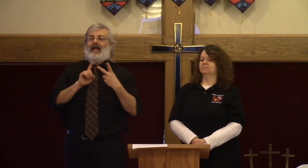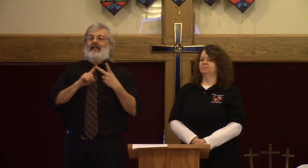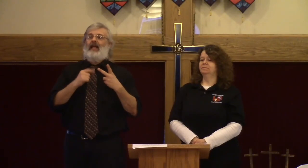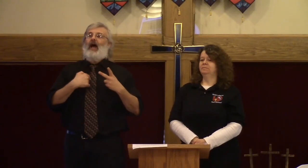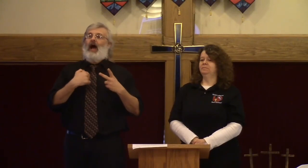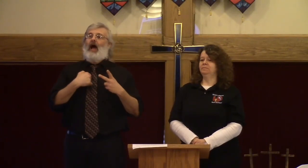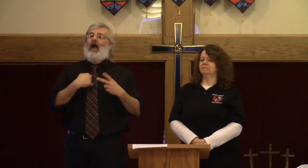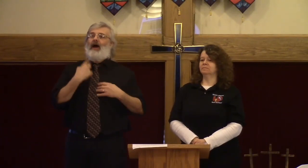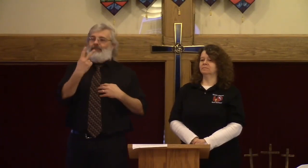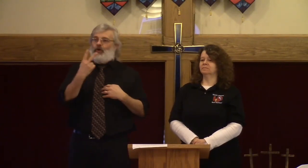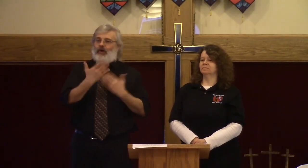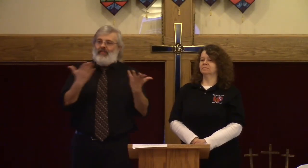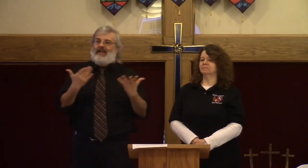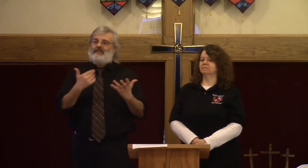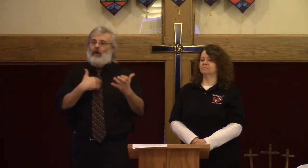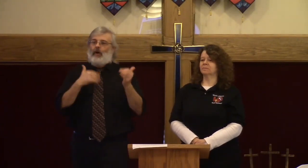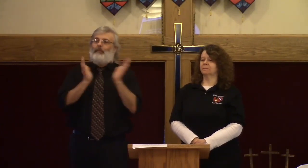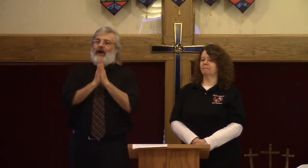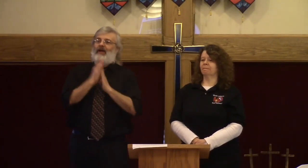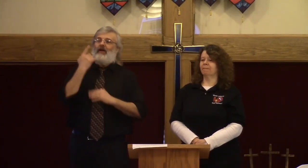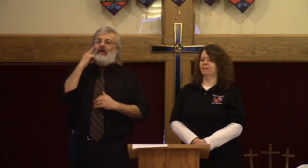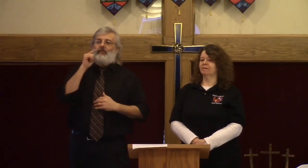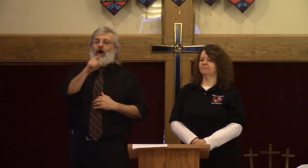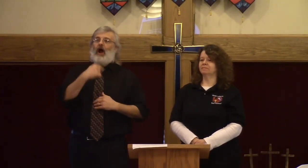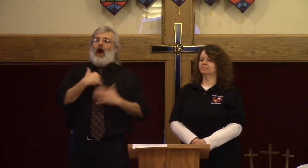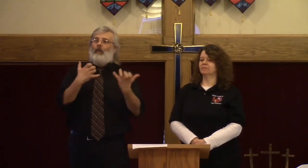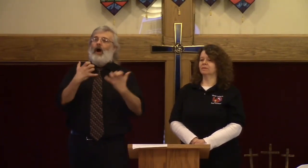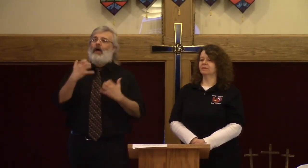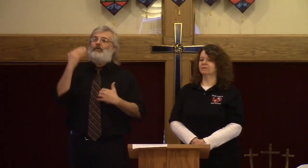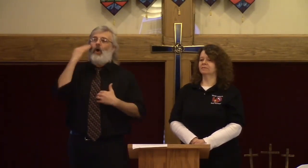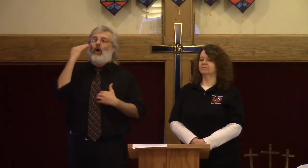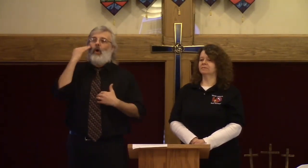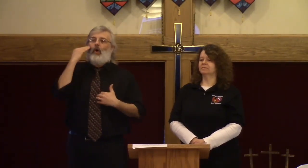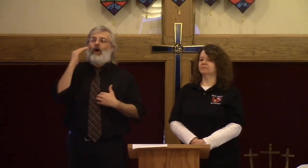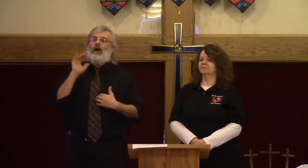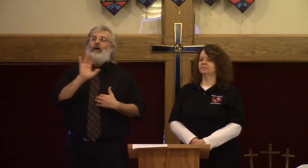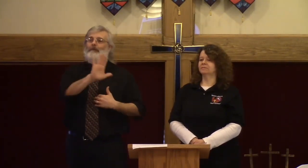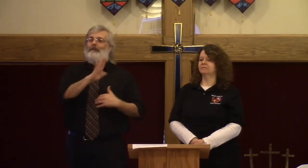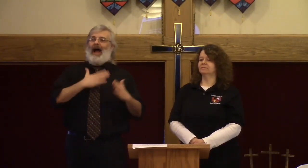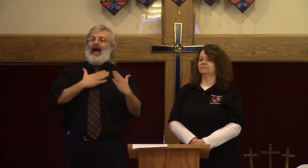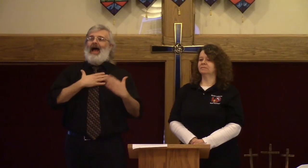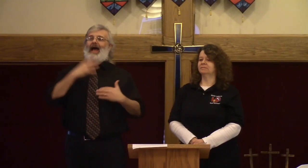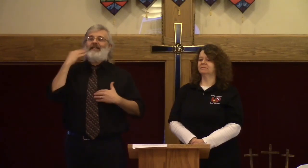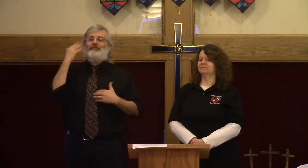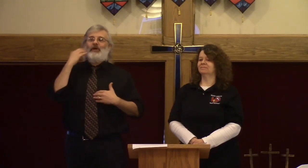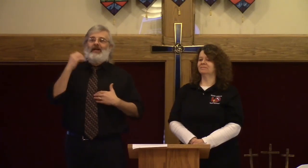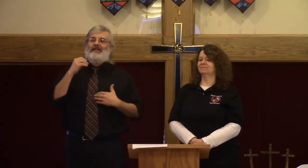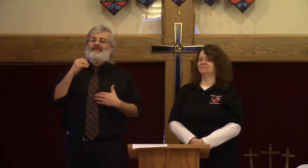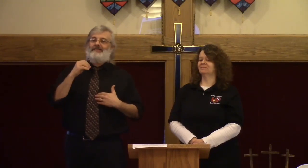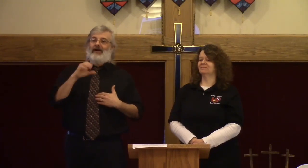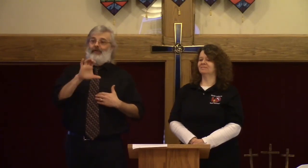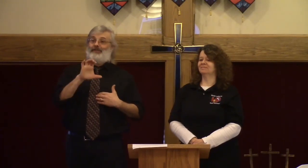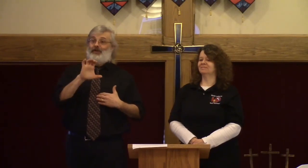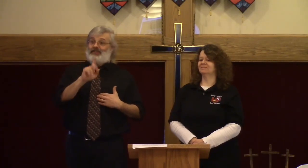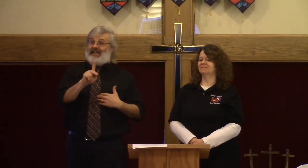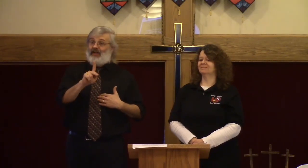Secondly, I'll two things I want to pray for. I want to know my experience with Clergy